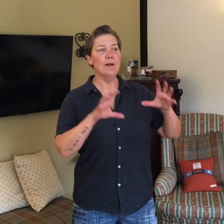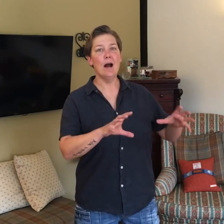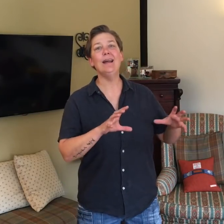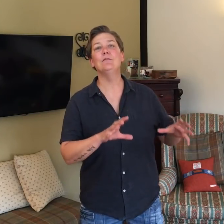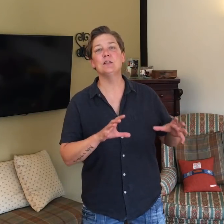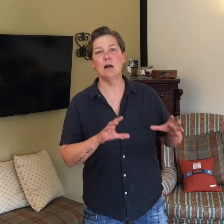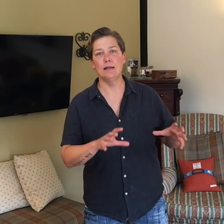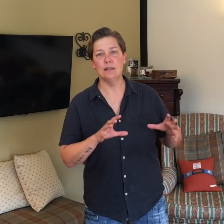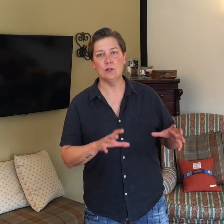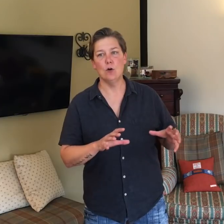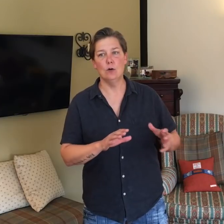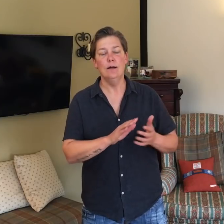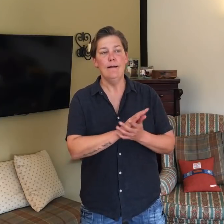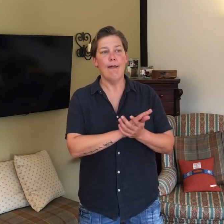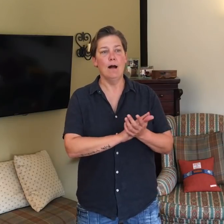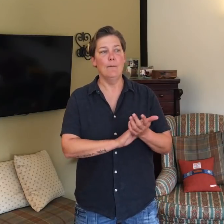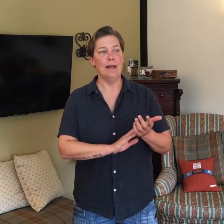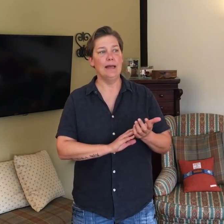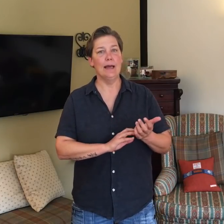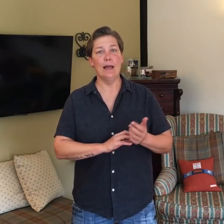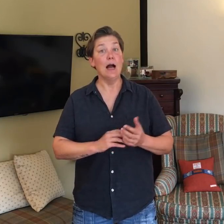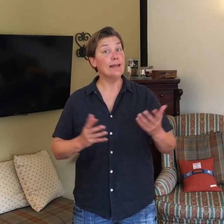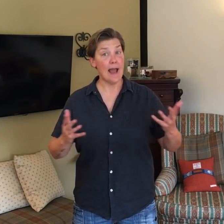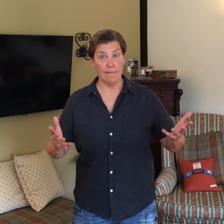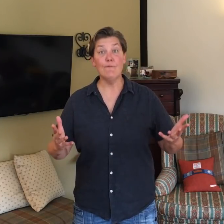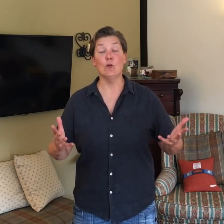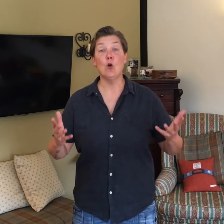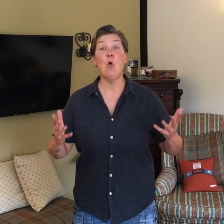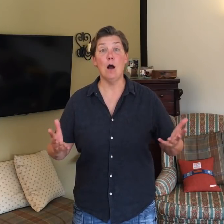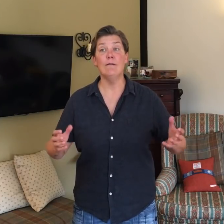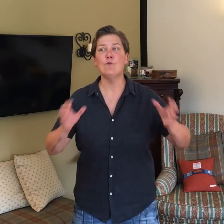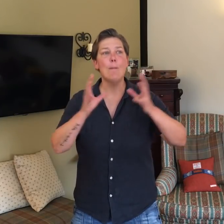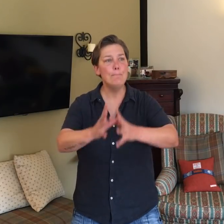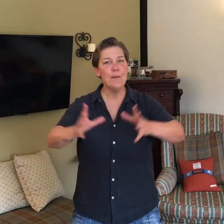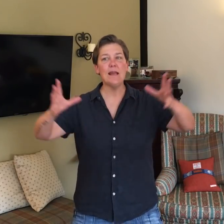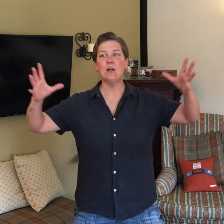have designed this song again, for a choir, for a big